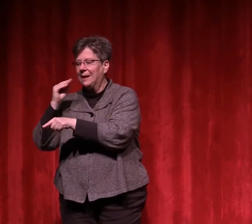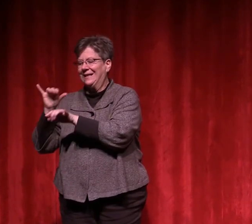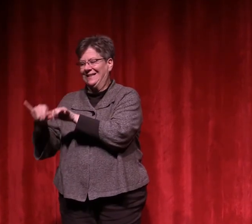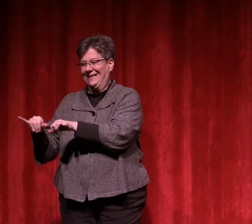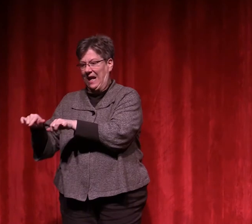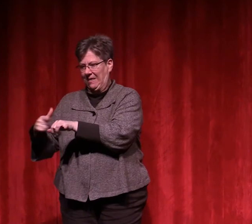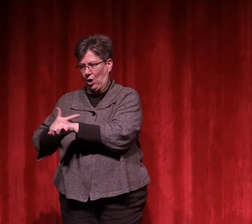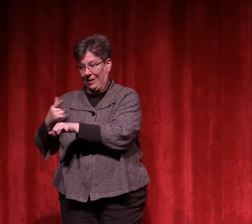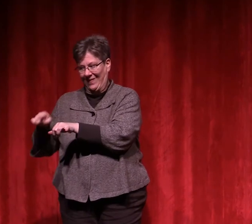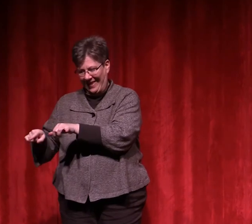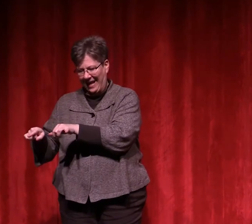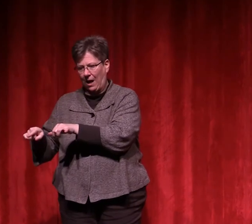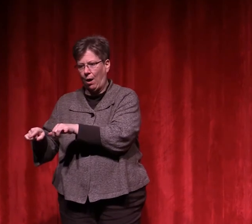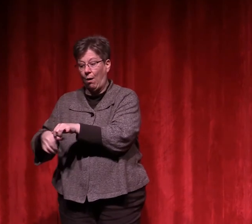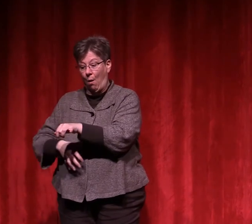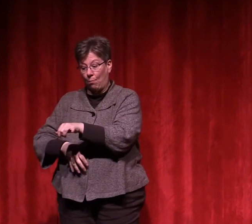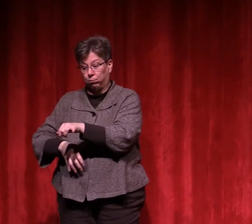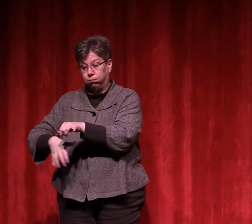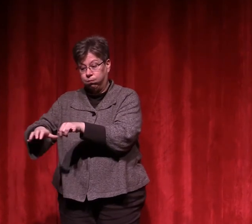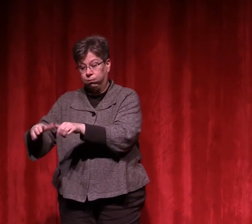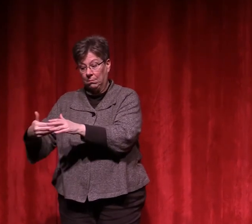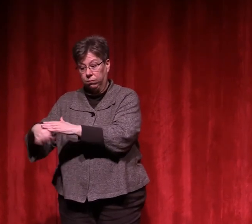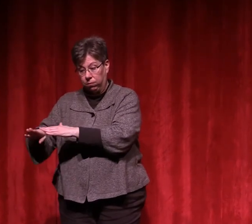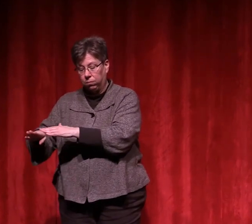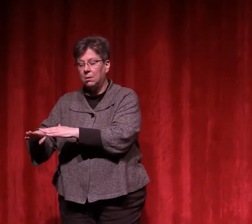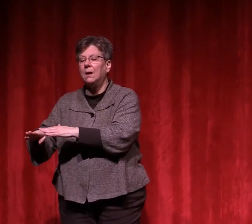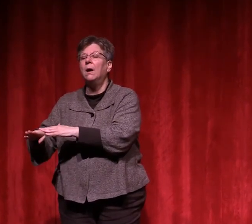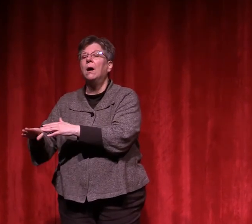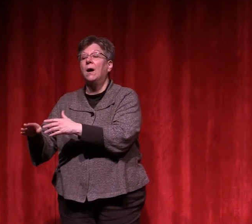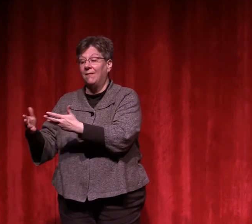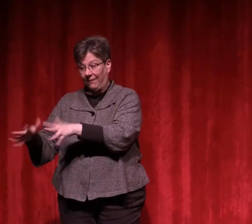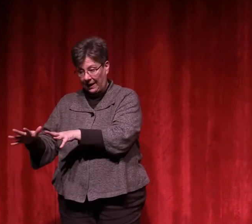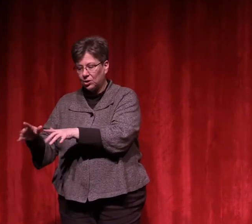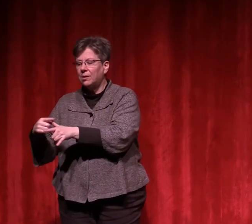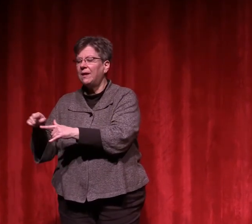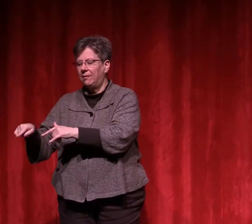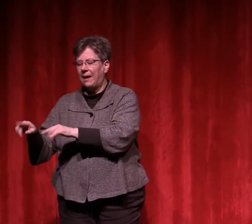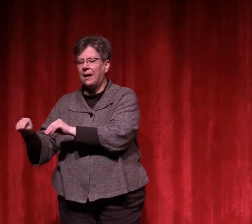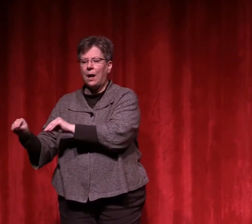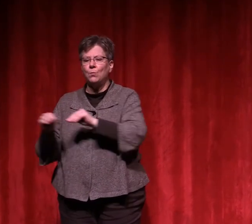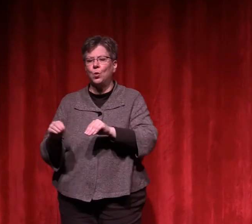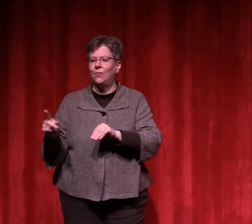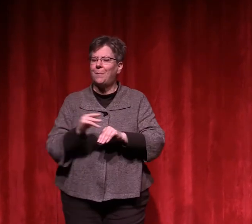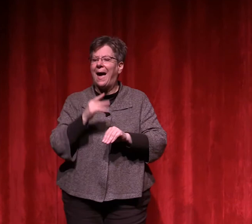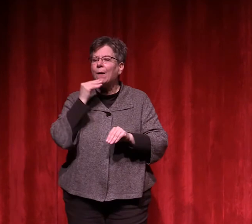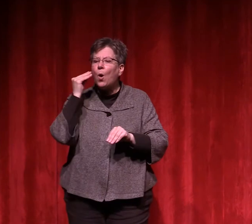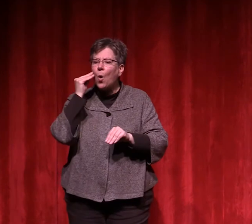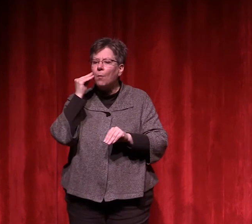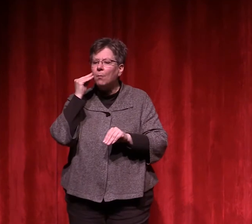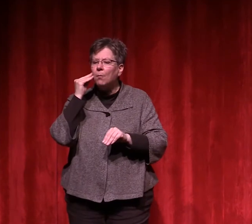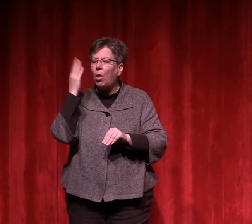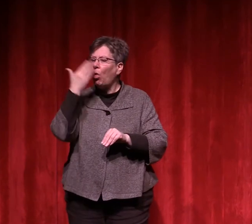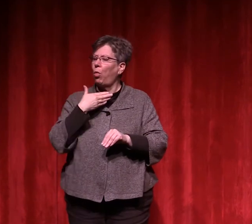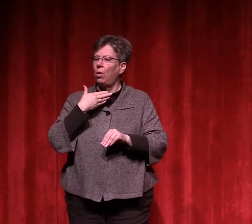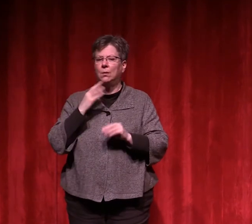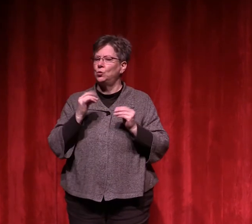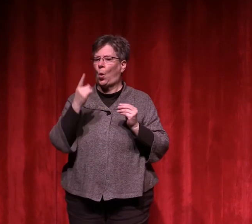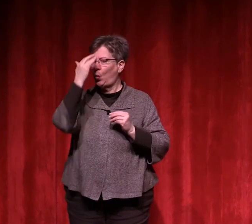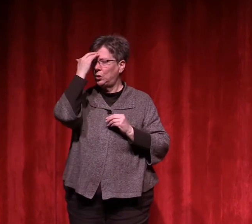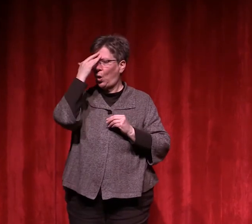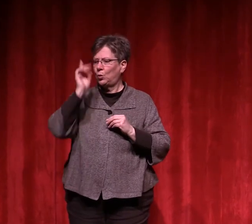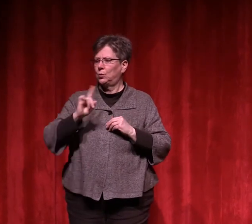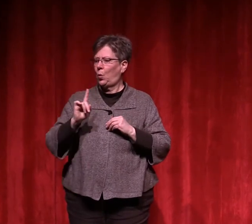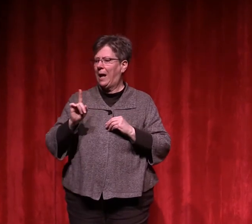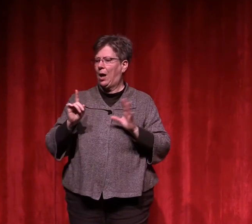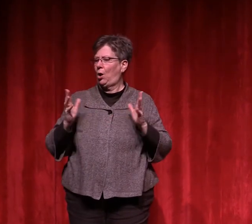to school and make up a story about where she'd been. So Becky said, you can go back to the Florence Crittenden home and then back to